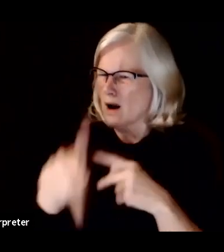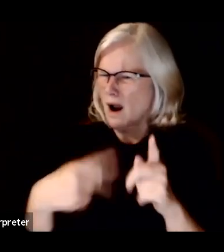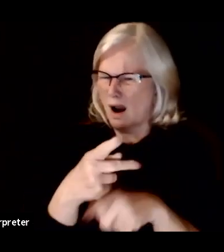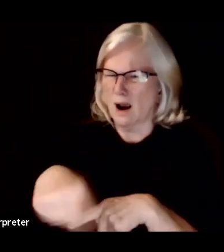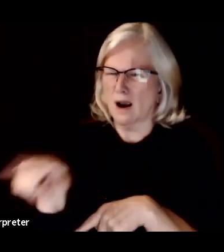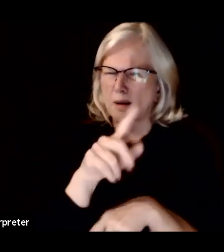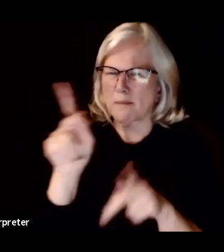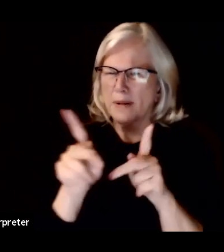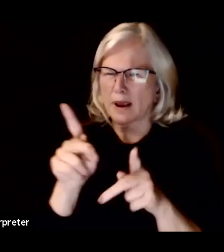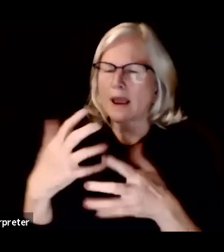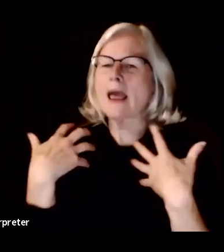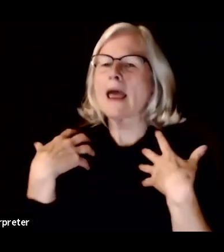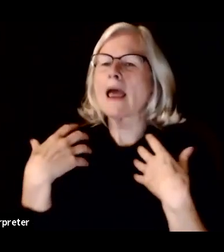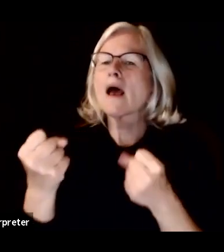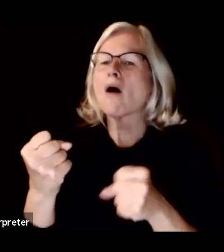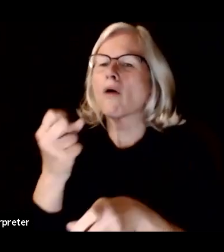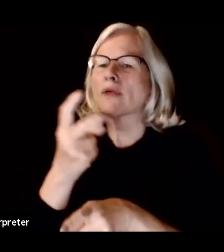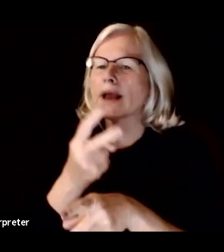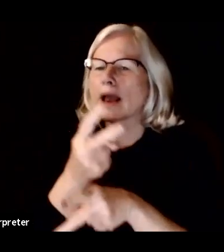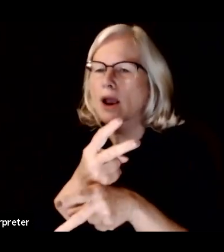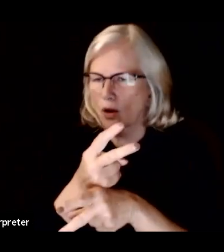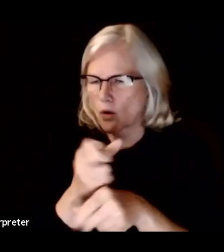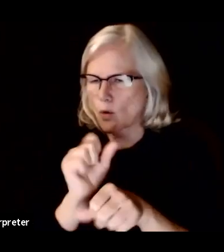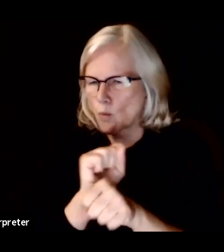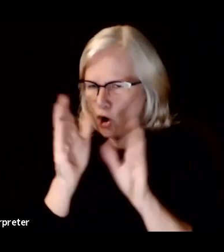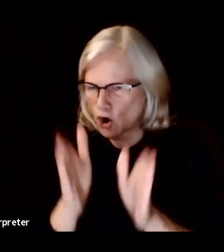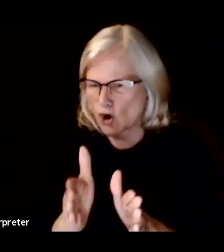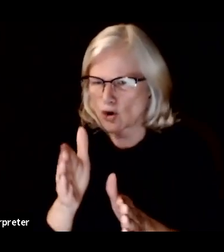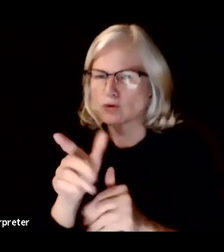the team will have one of each.